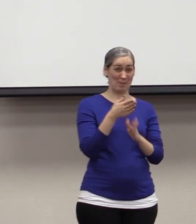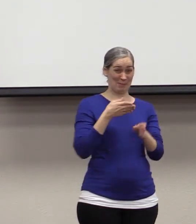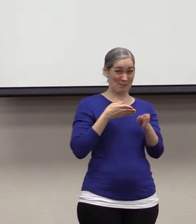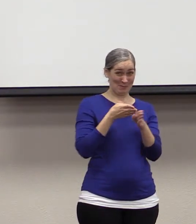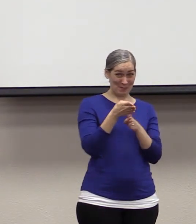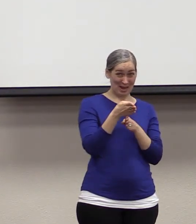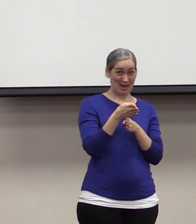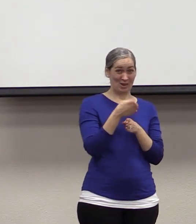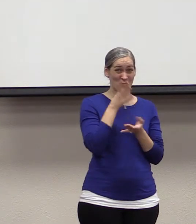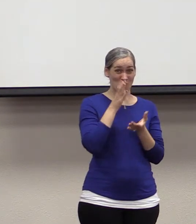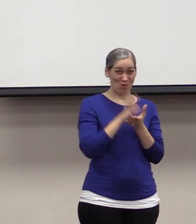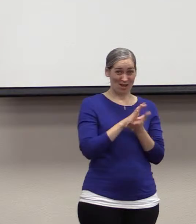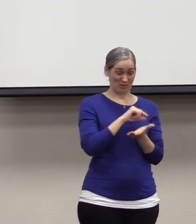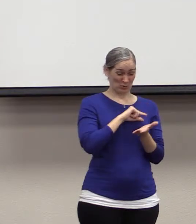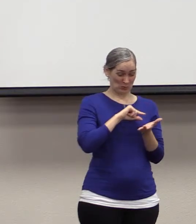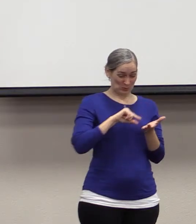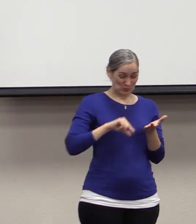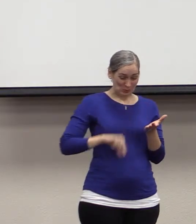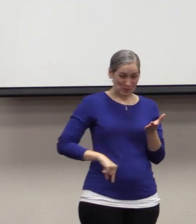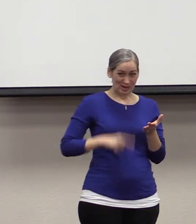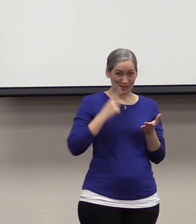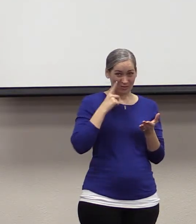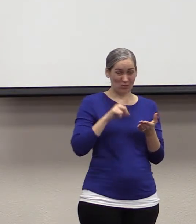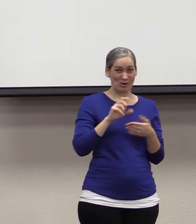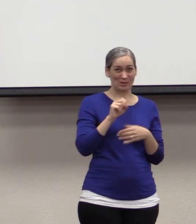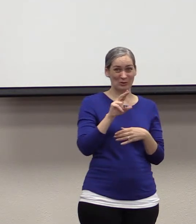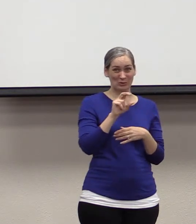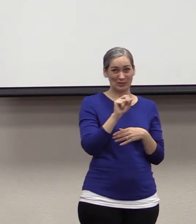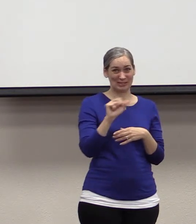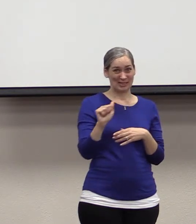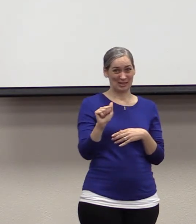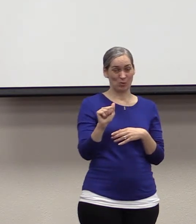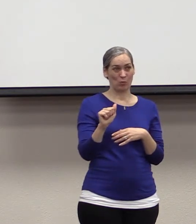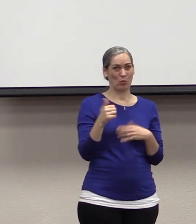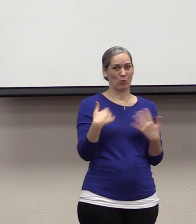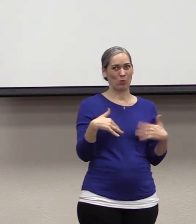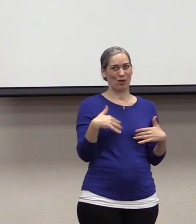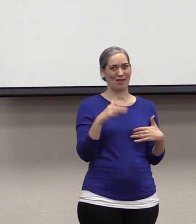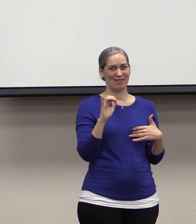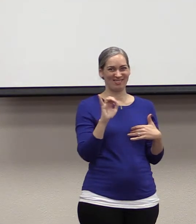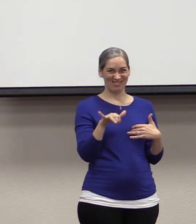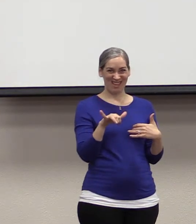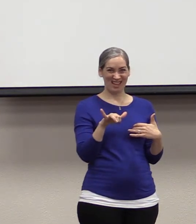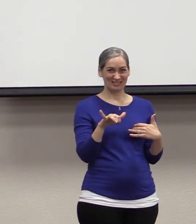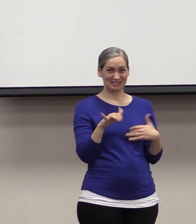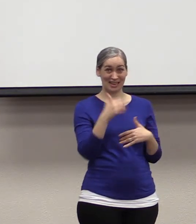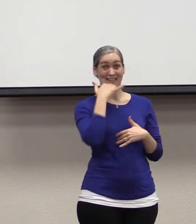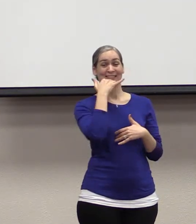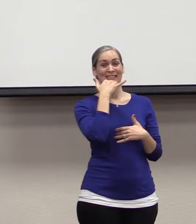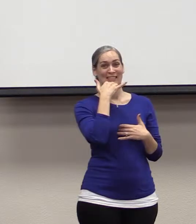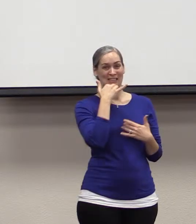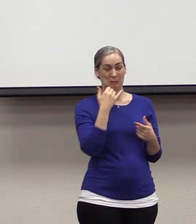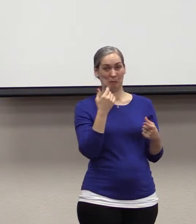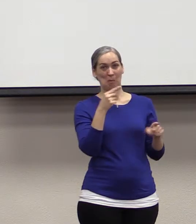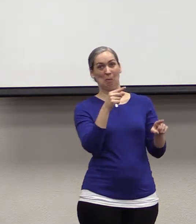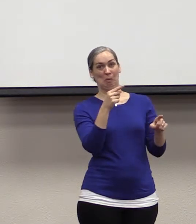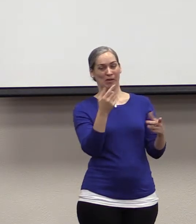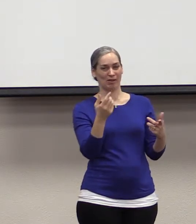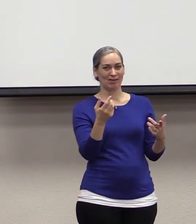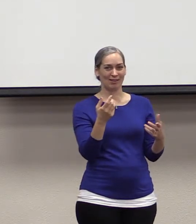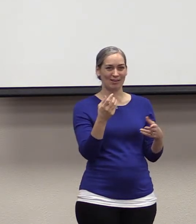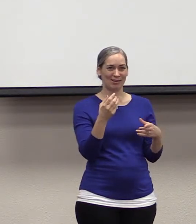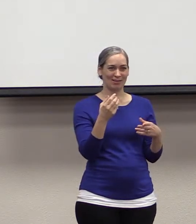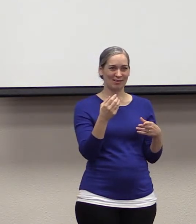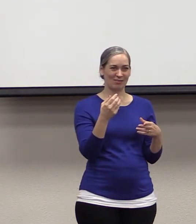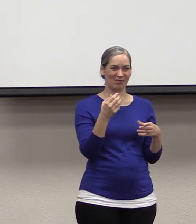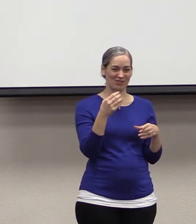wife, the queen of Susa. Is that coincidence? That in the peoples of God's